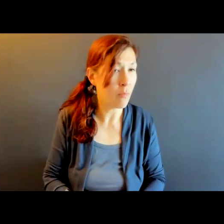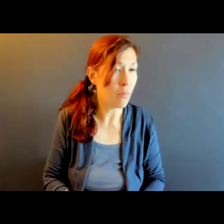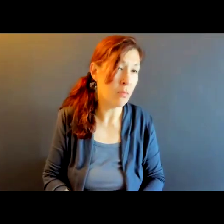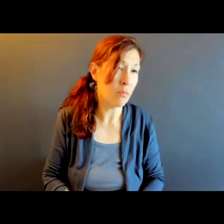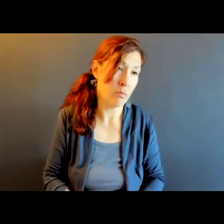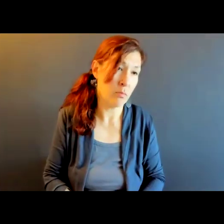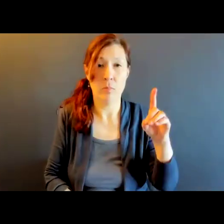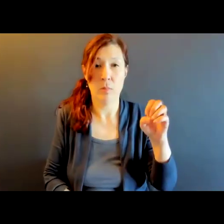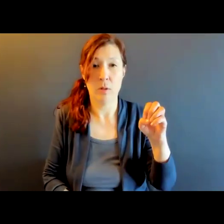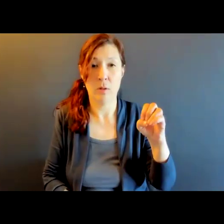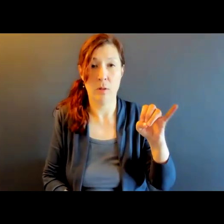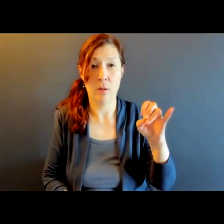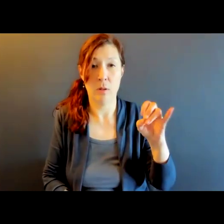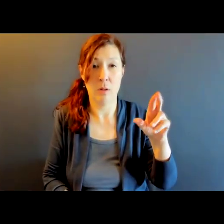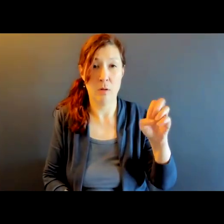is Deidre Manning,